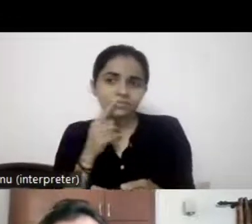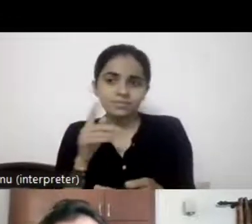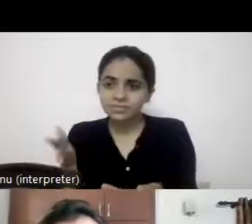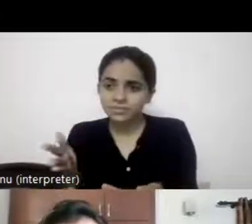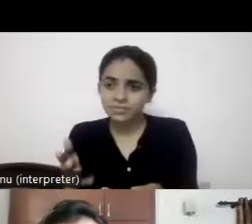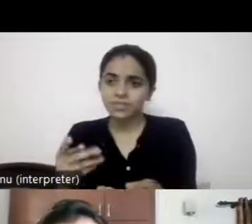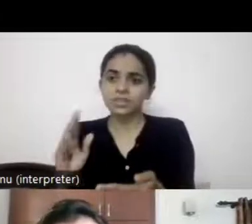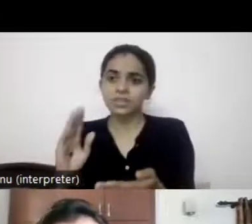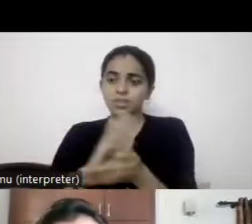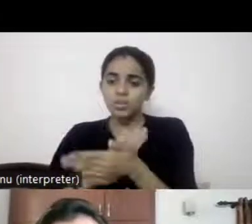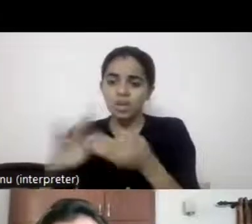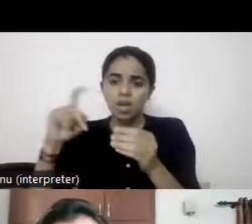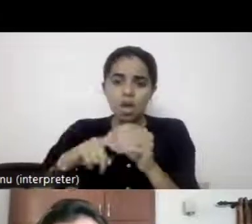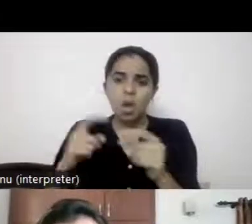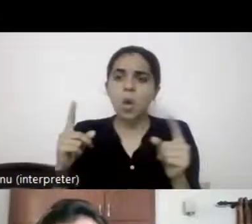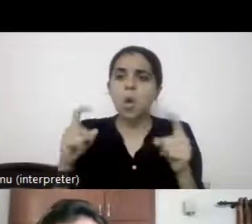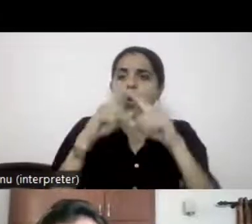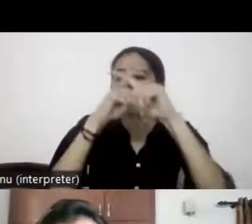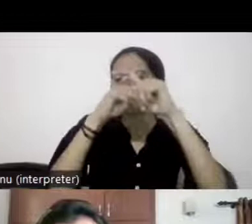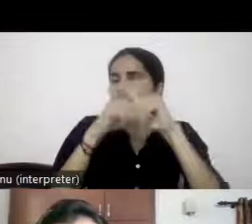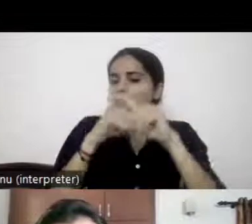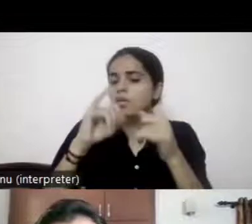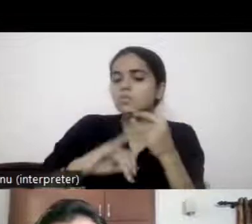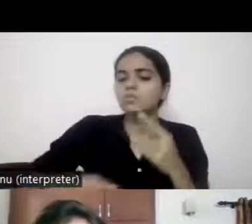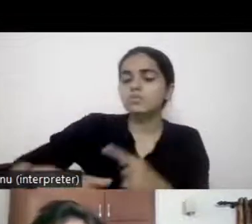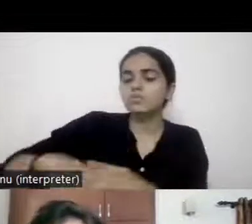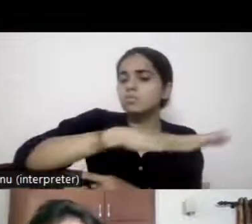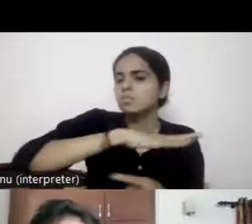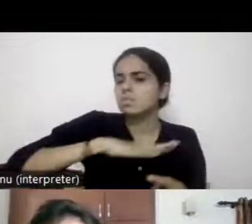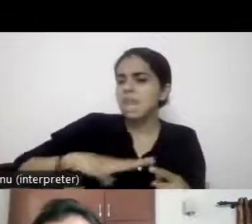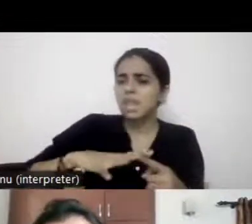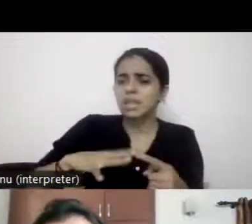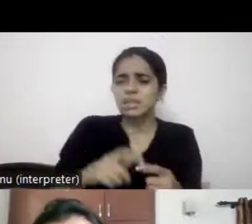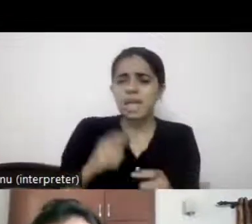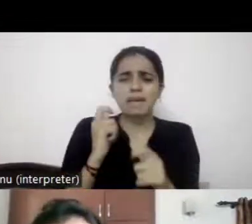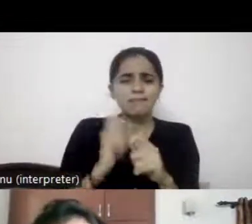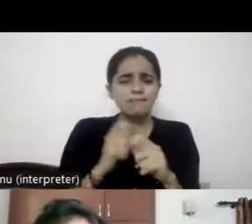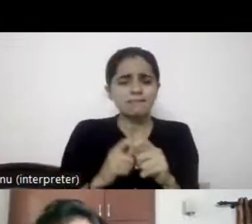complex position under disability studies. And this is where